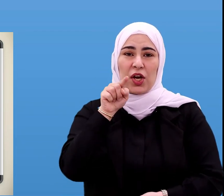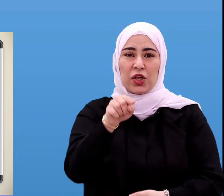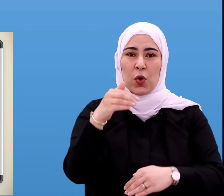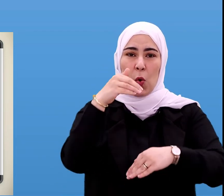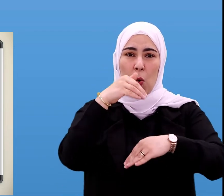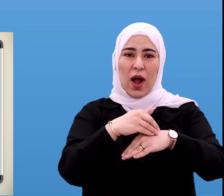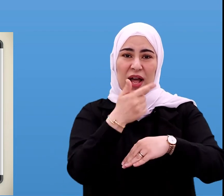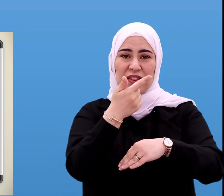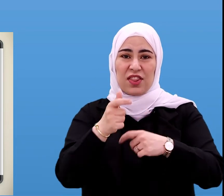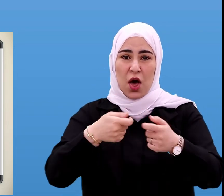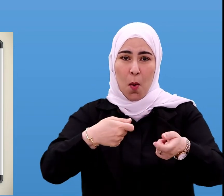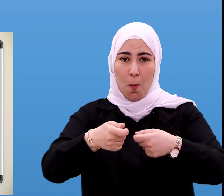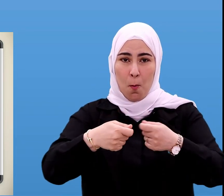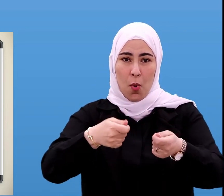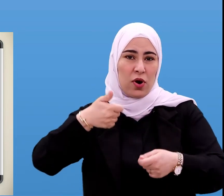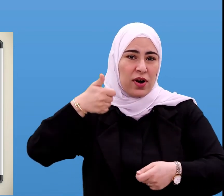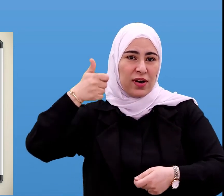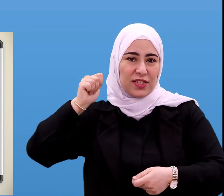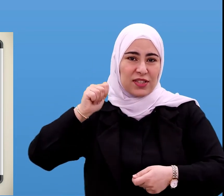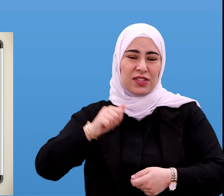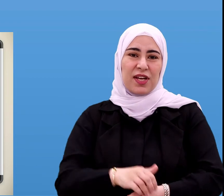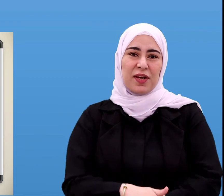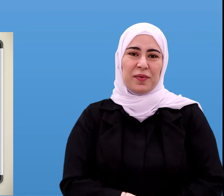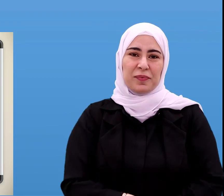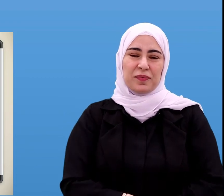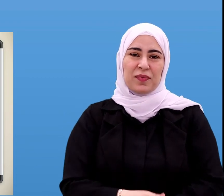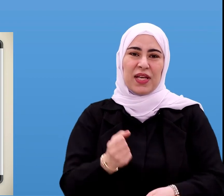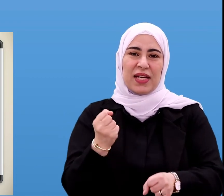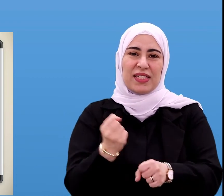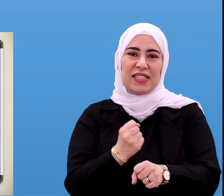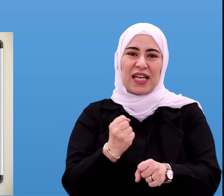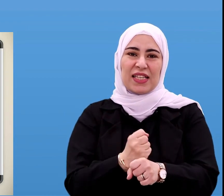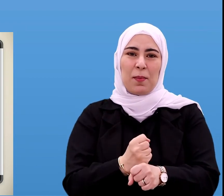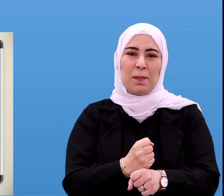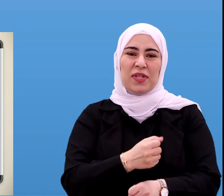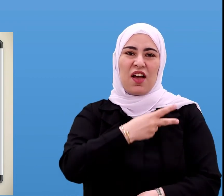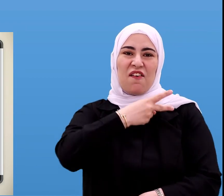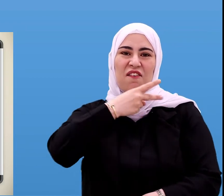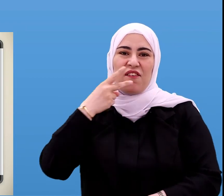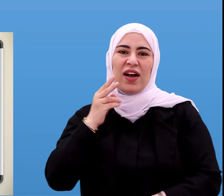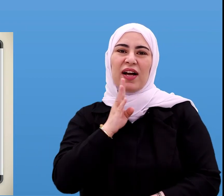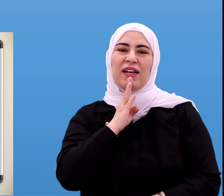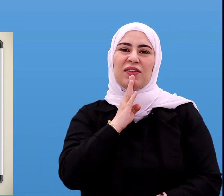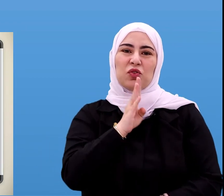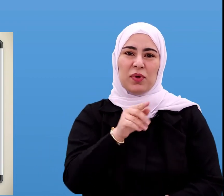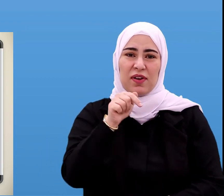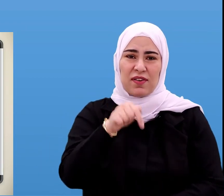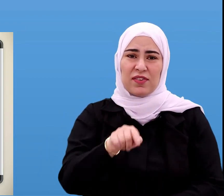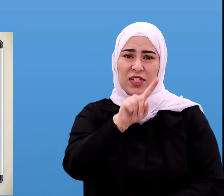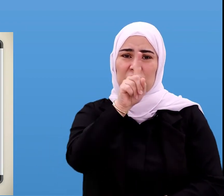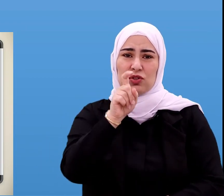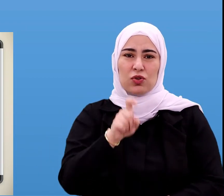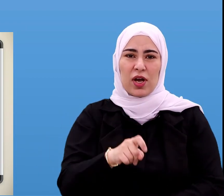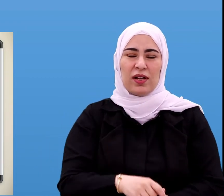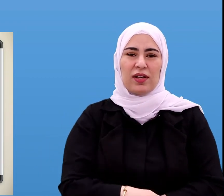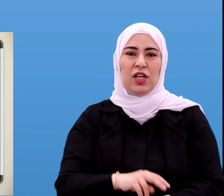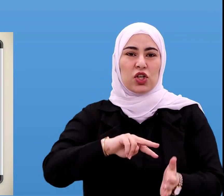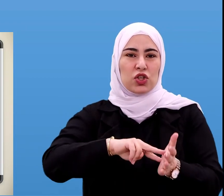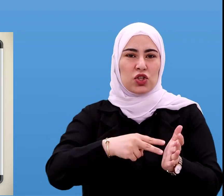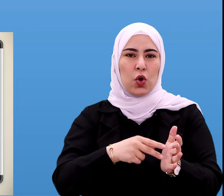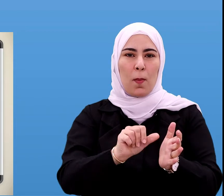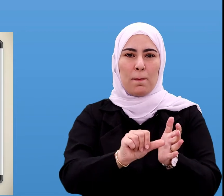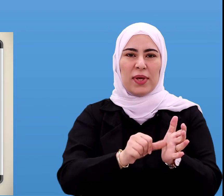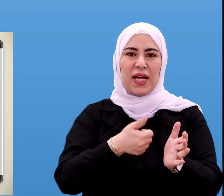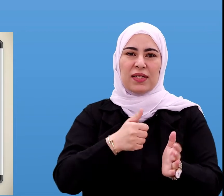the mall yesterday? So here I use the verb to be in the question form,